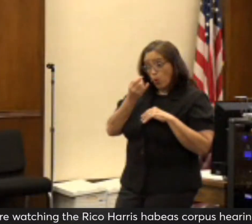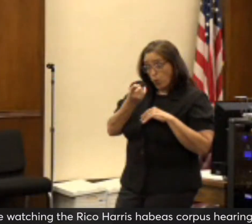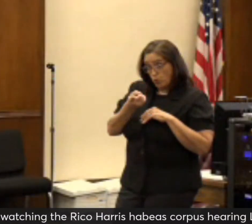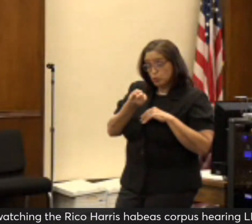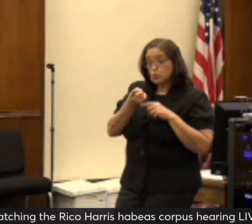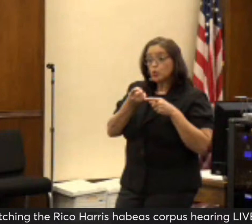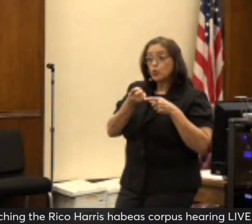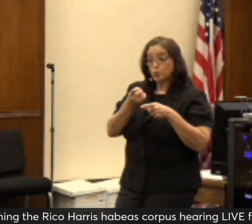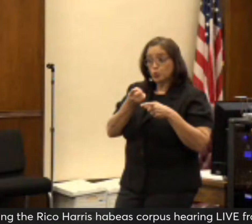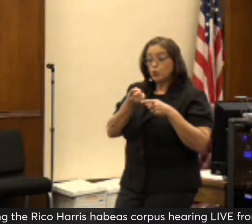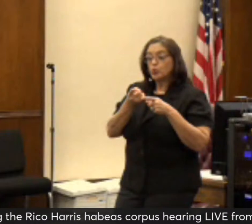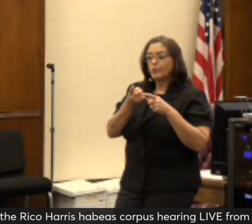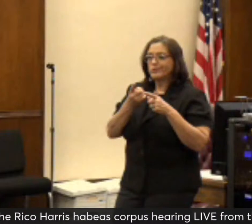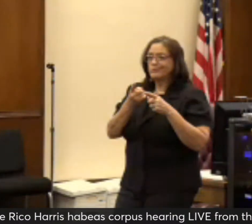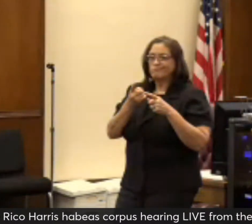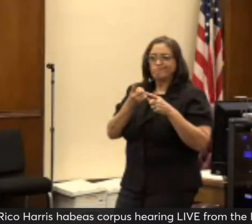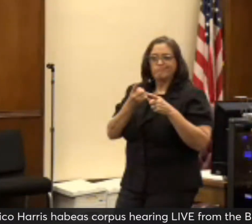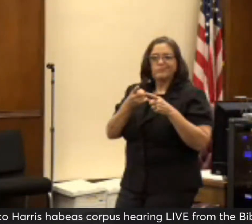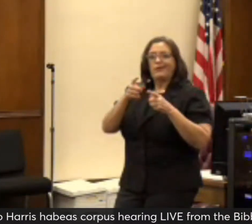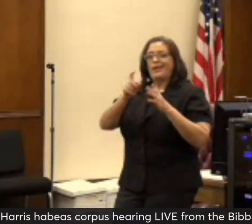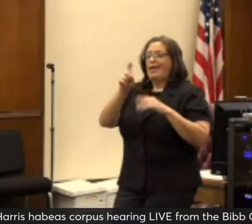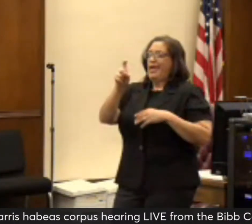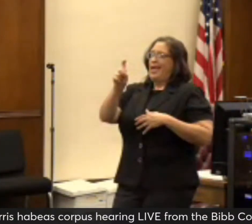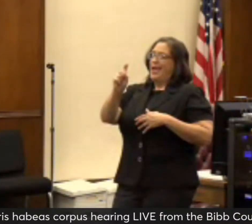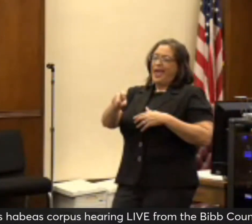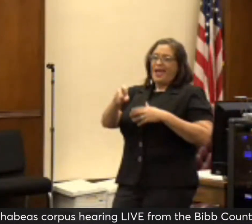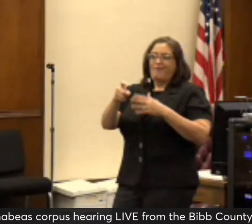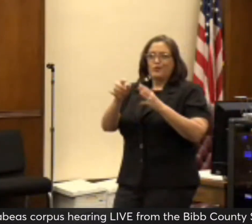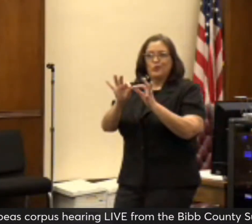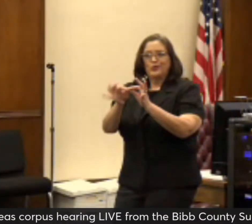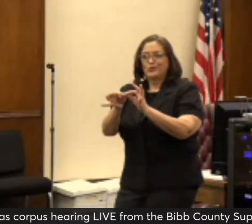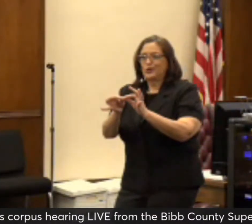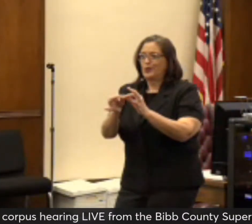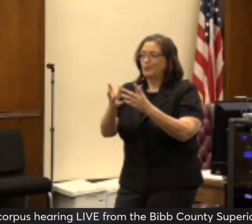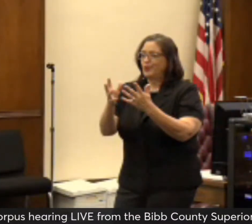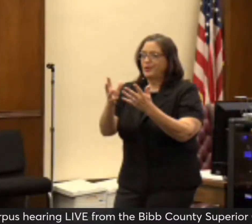interpret privileged communication, what does that do to your neutrality?